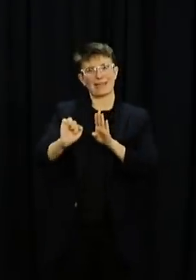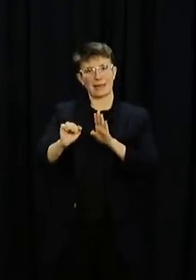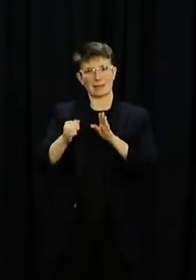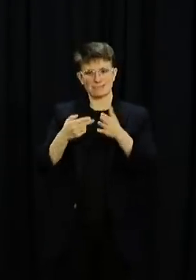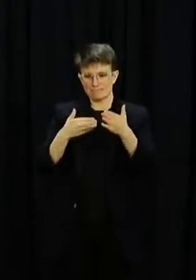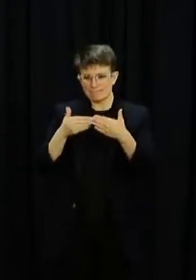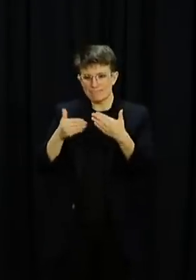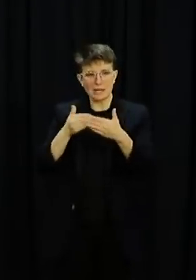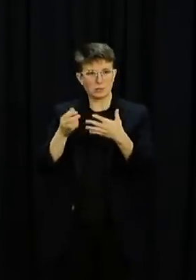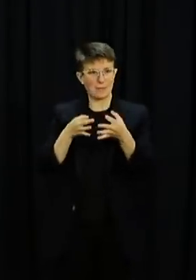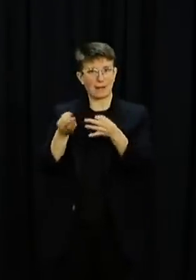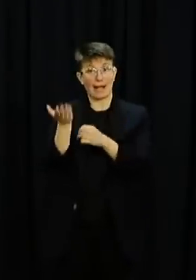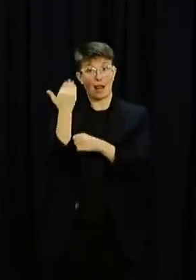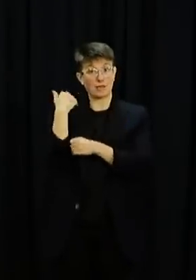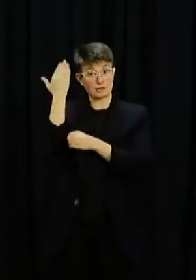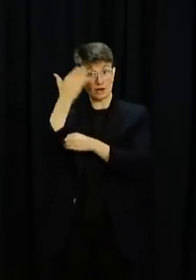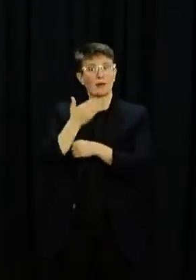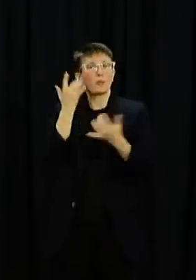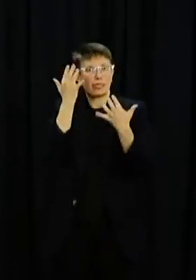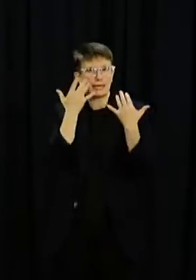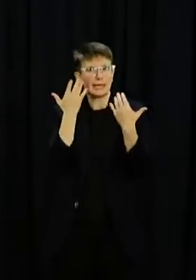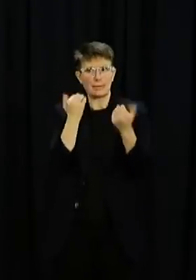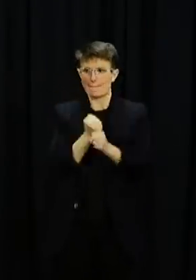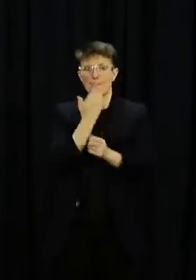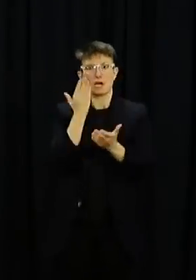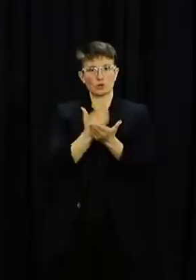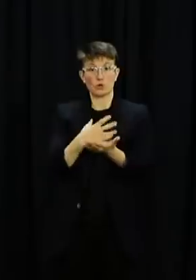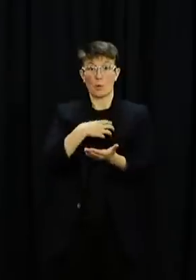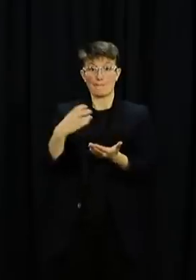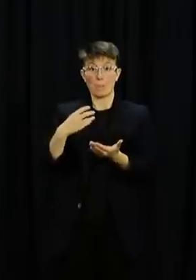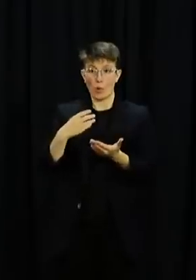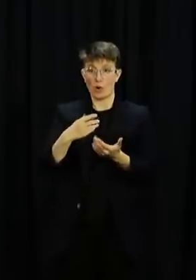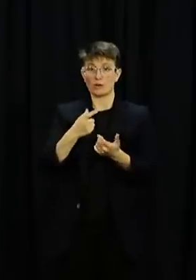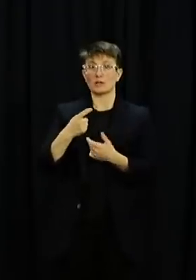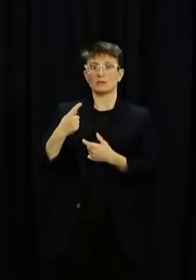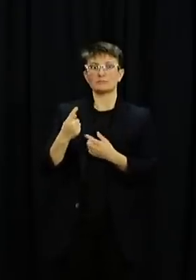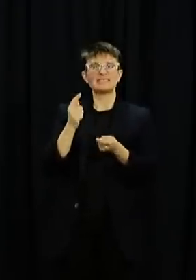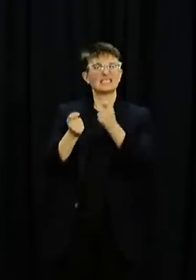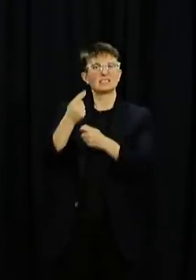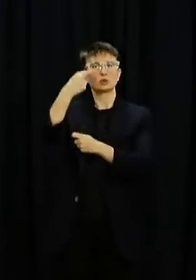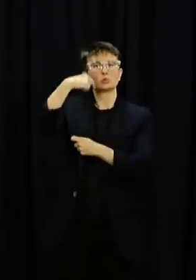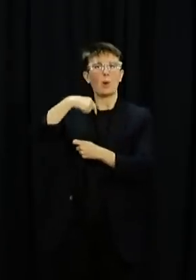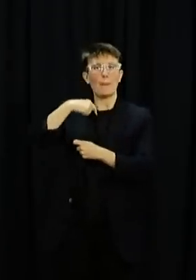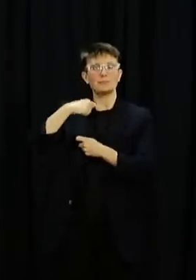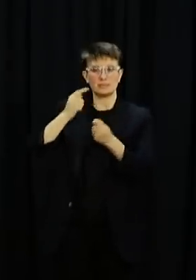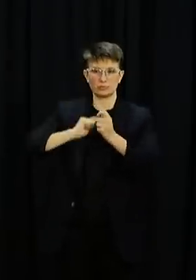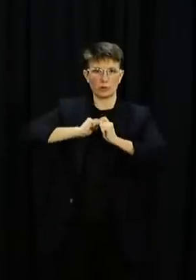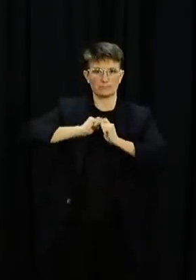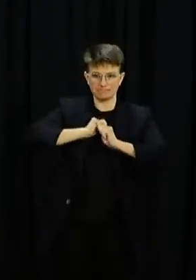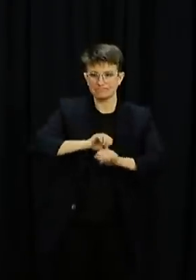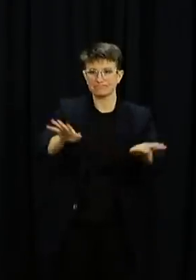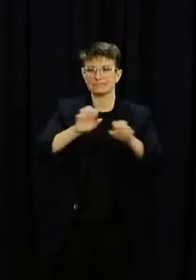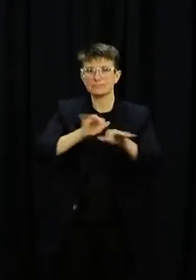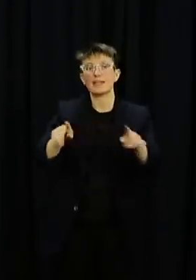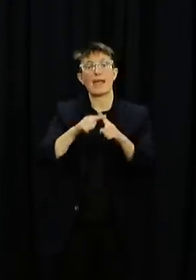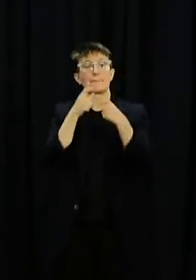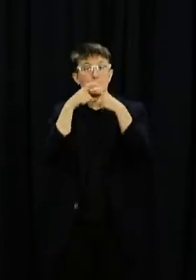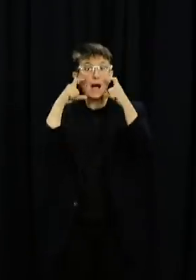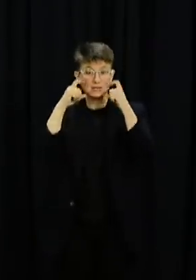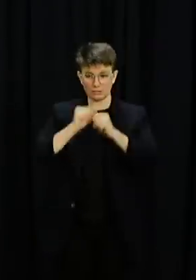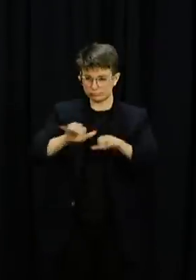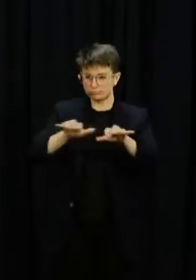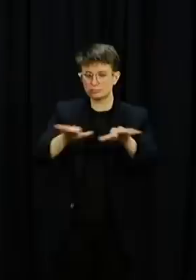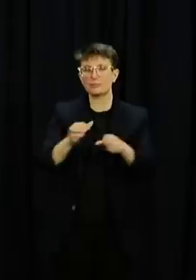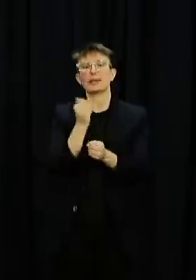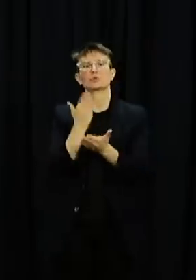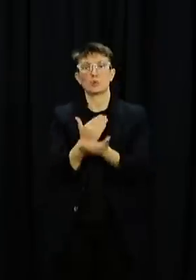general practices in primary care across the Auckland region to avoid any temporary distribution shortages. Yep. Although the GPs are limited